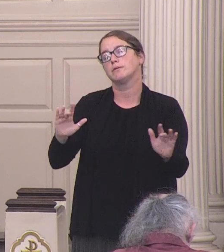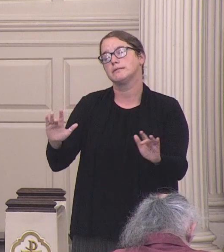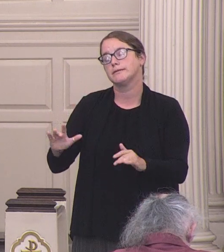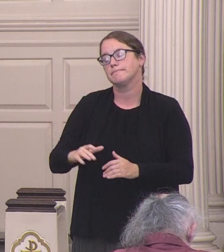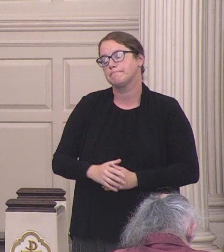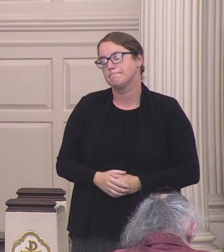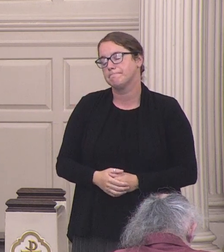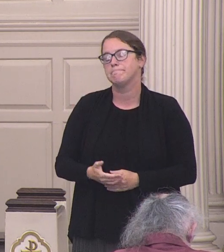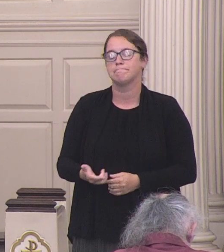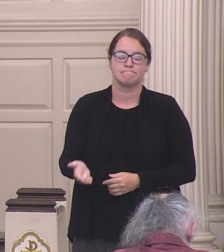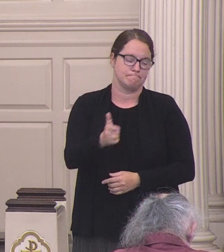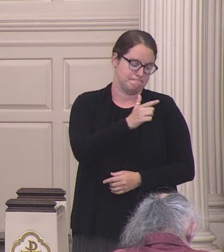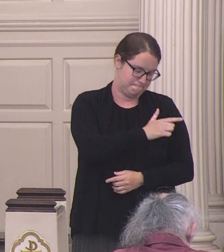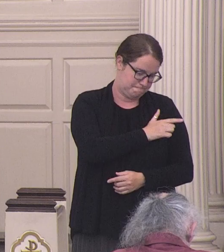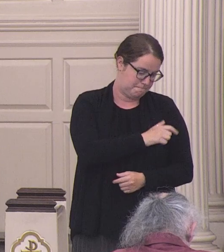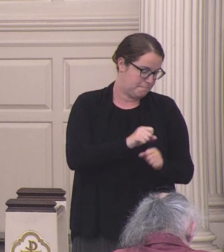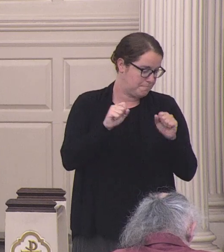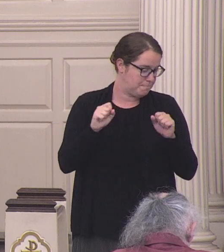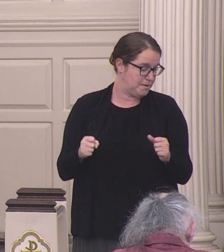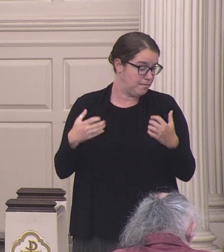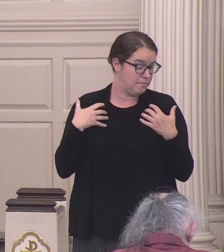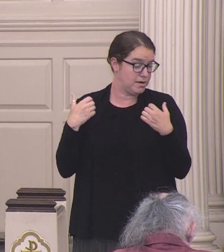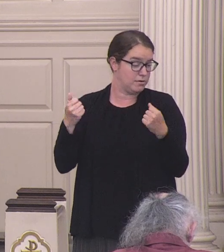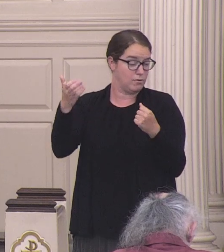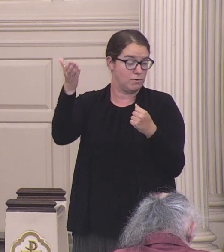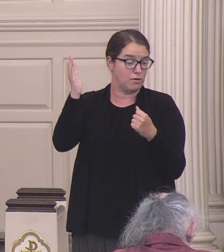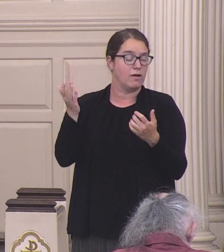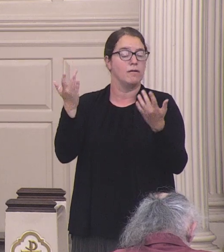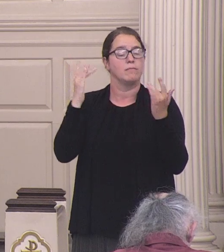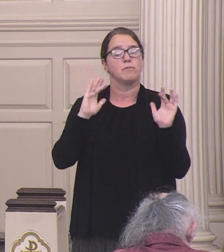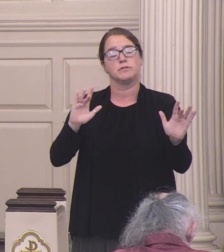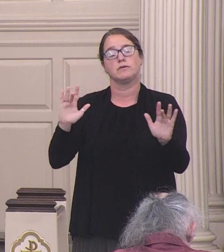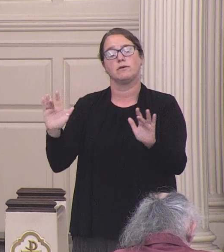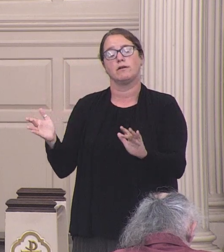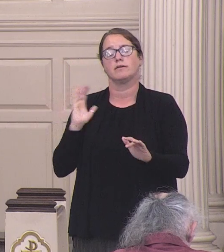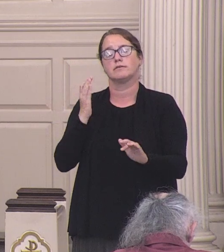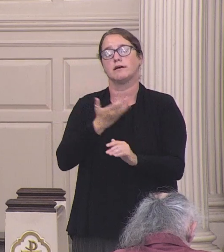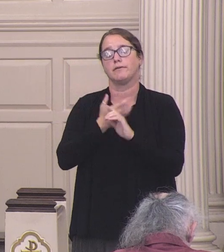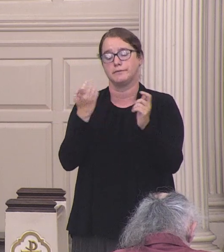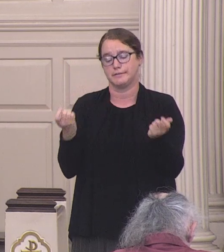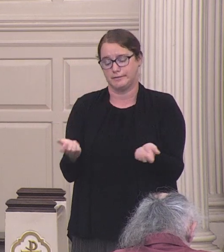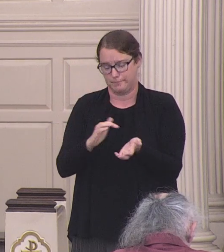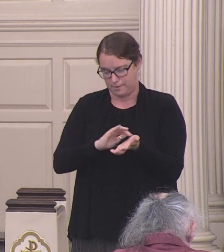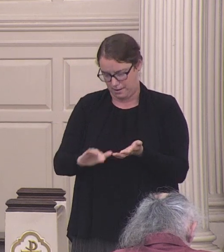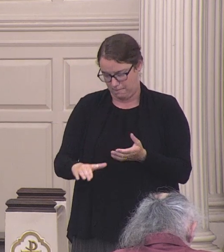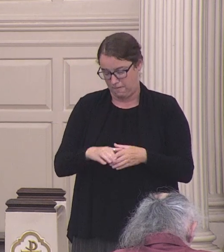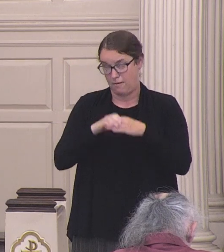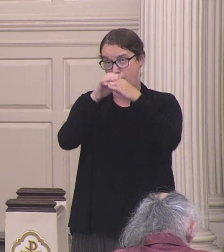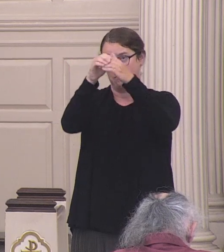May Almighty God have mercy on us, forgive us our sins, and bring us to everlasting life.